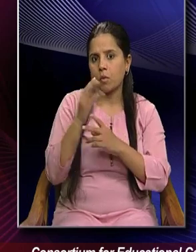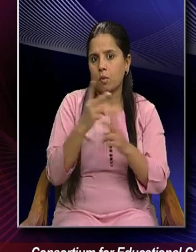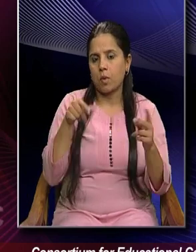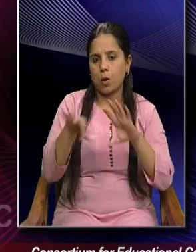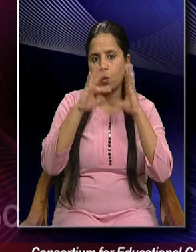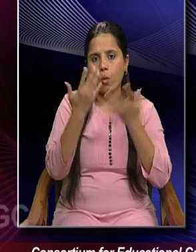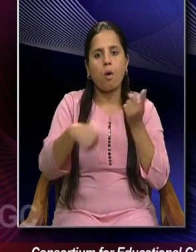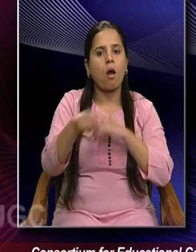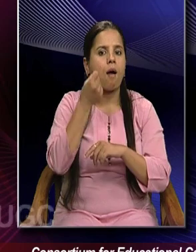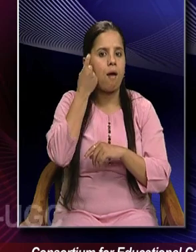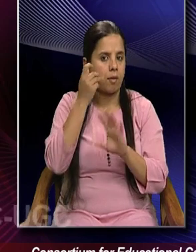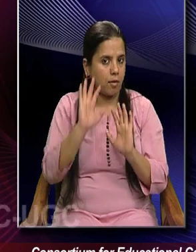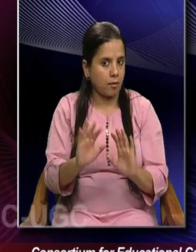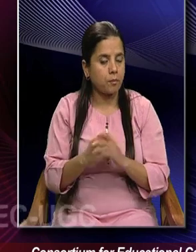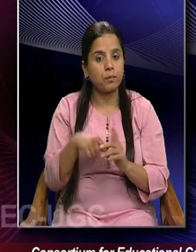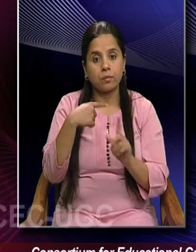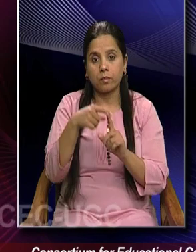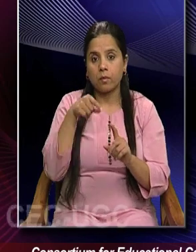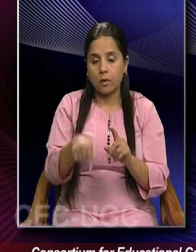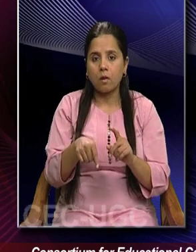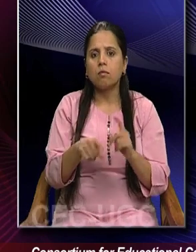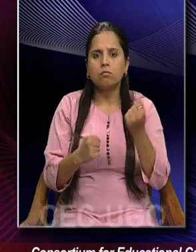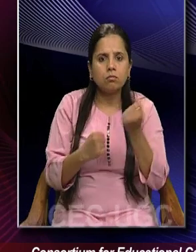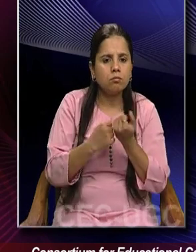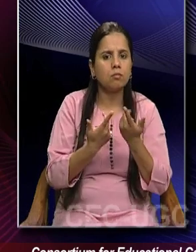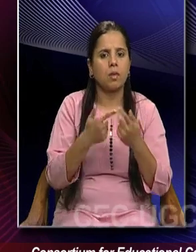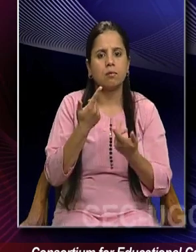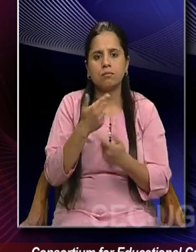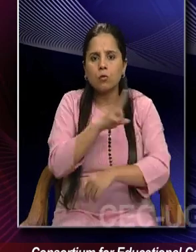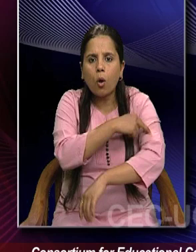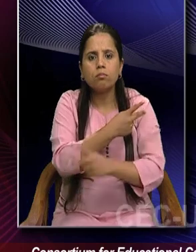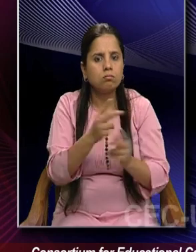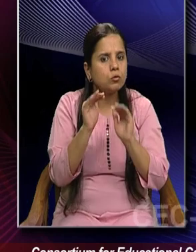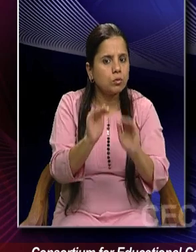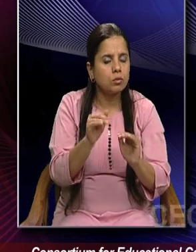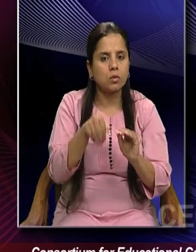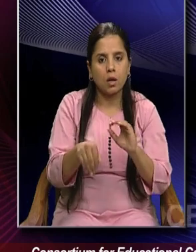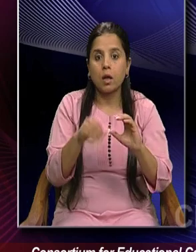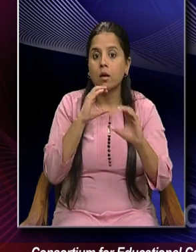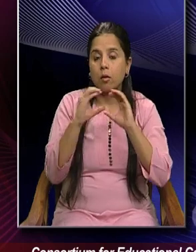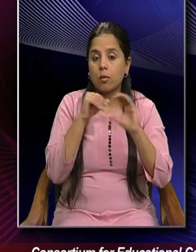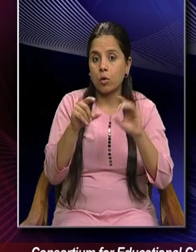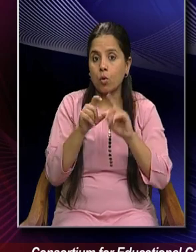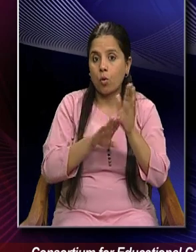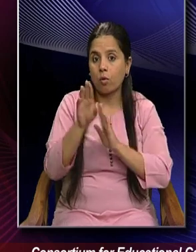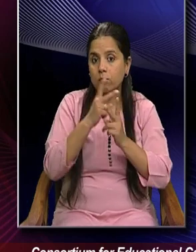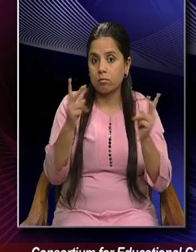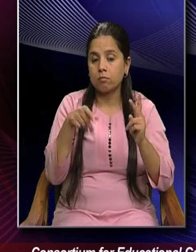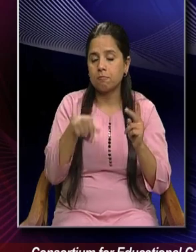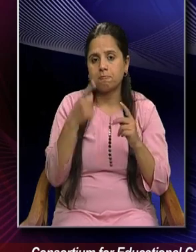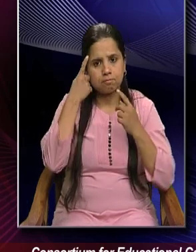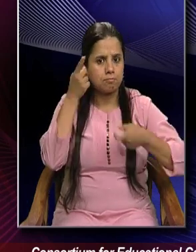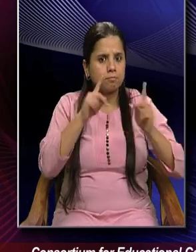global understanding and driving aid responses. Development communication offers a strategic